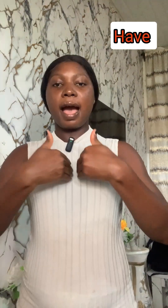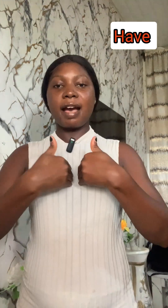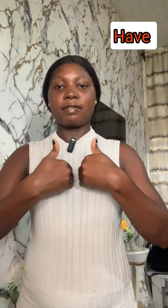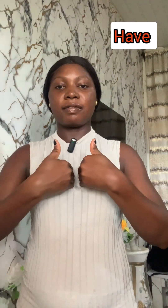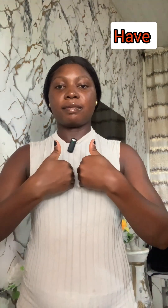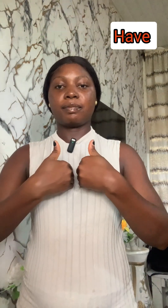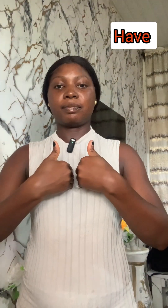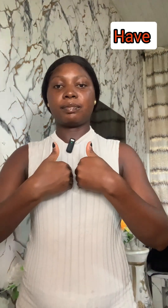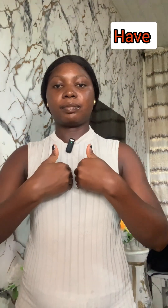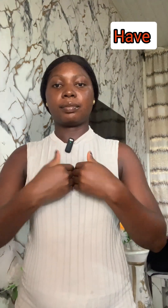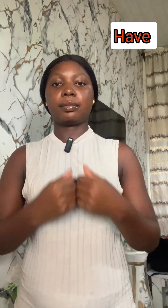Have.